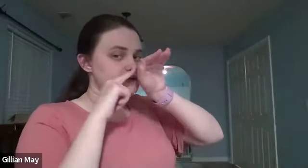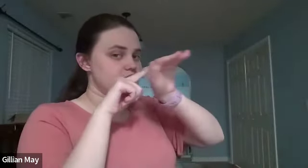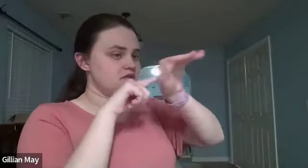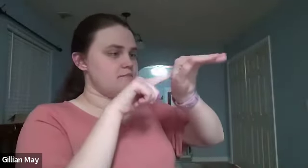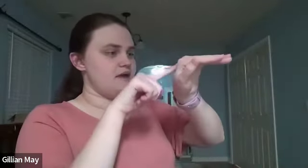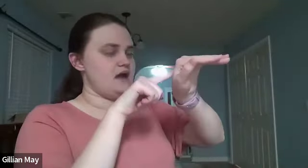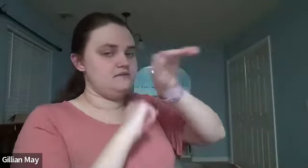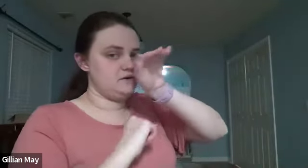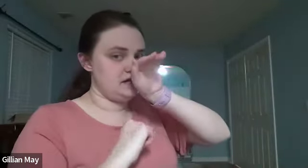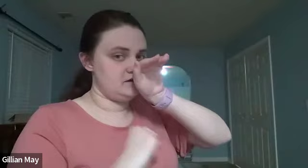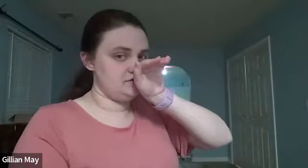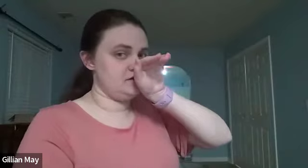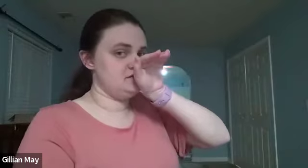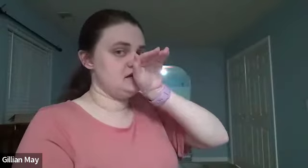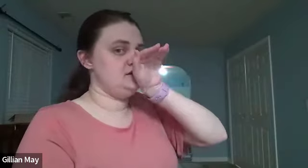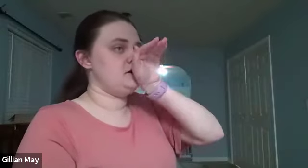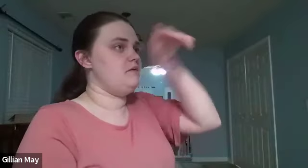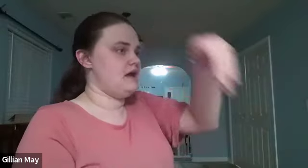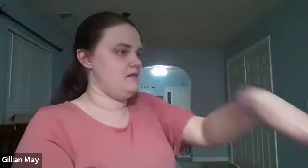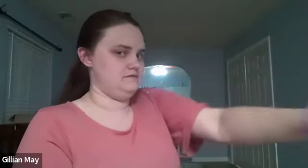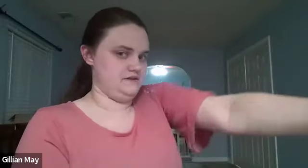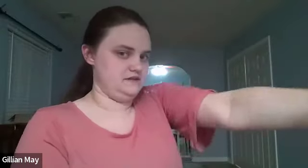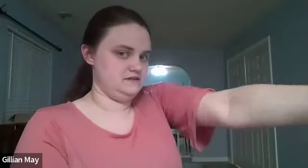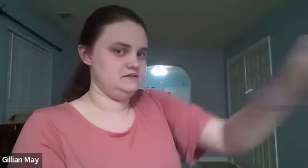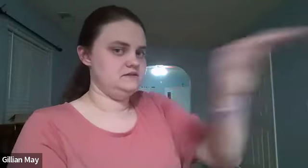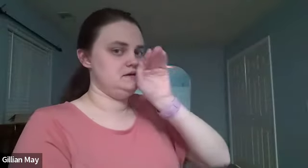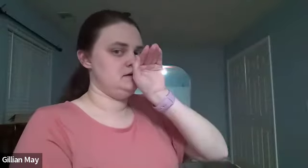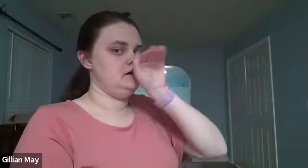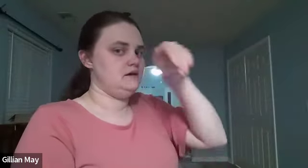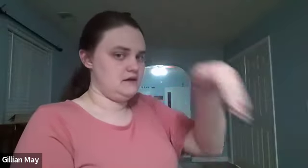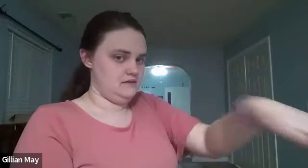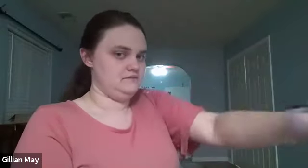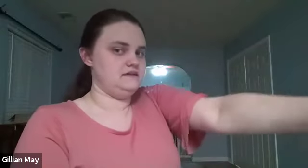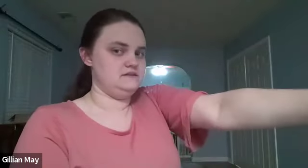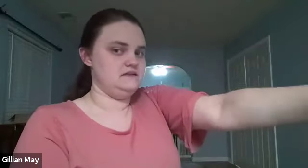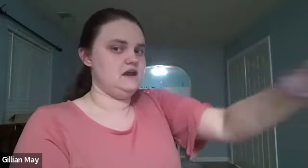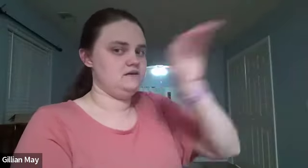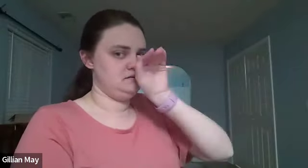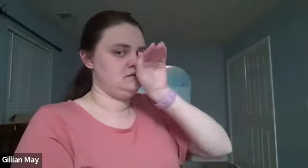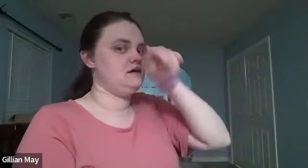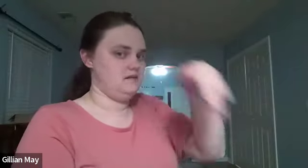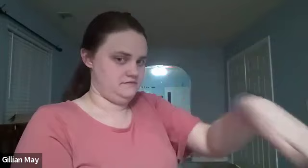here with like the back of your hand on your nose, and you go elephant. Elephant. Yeah.